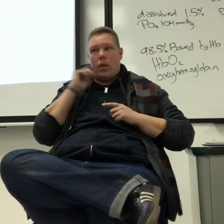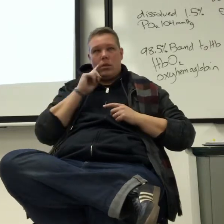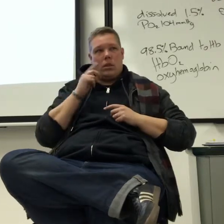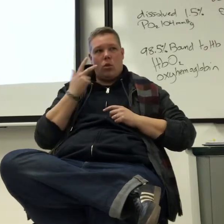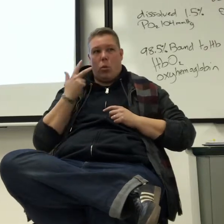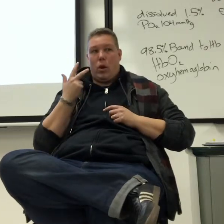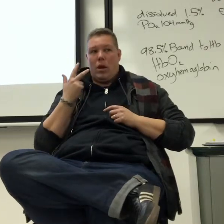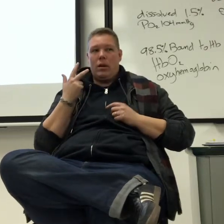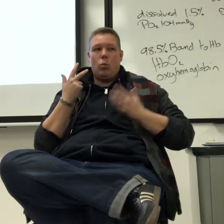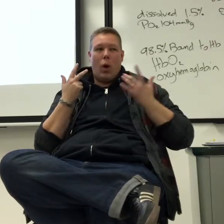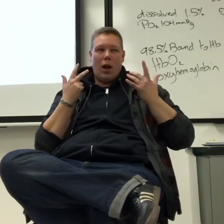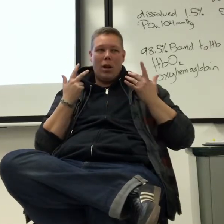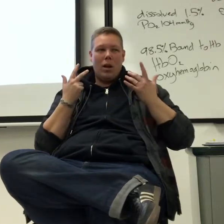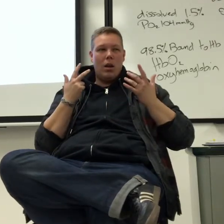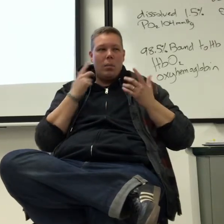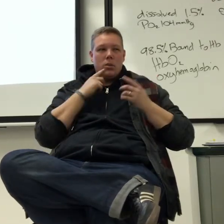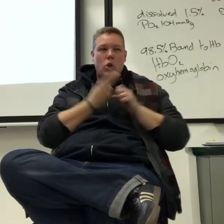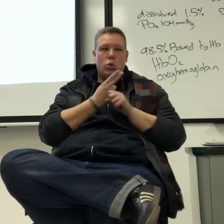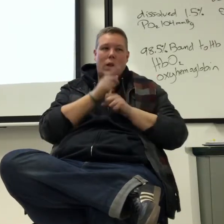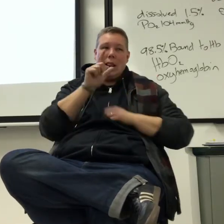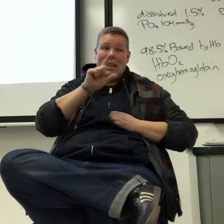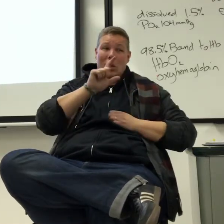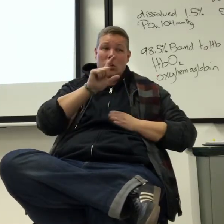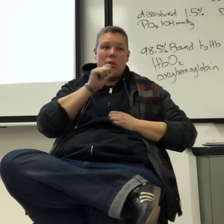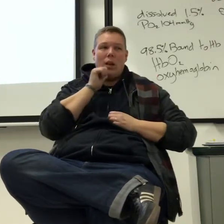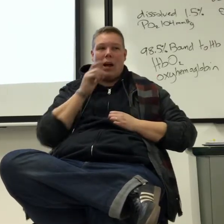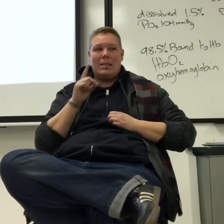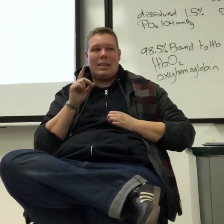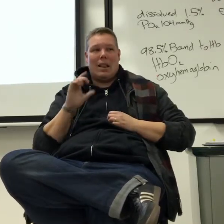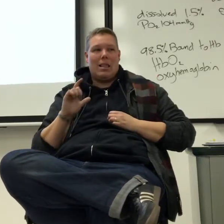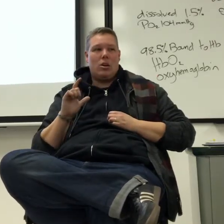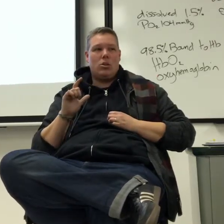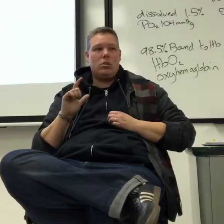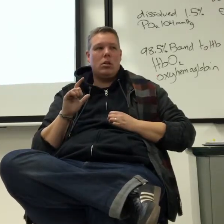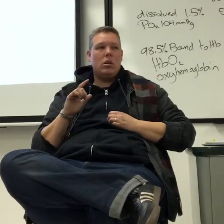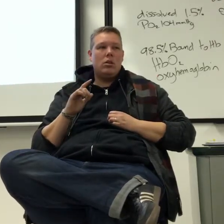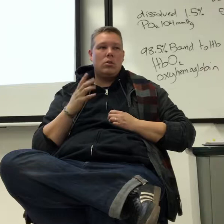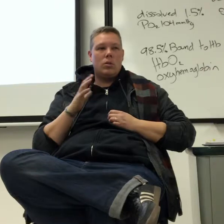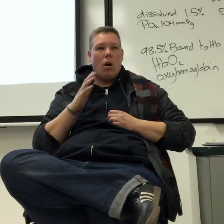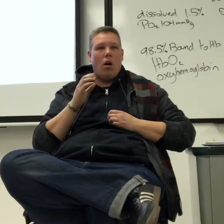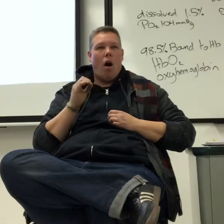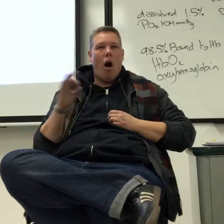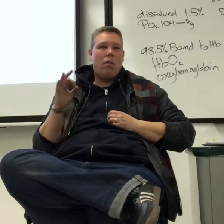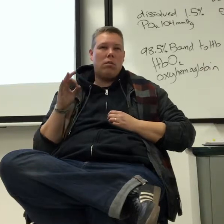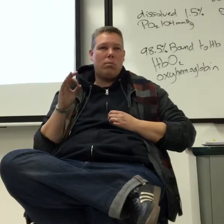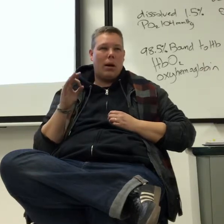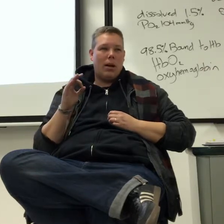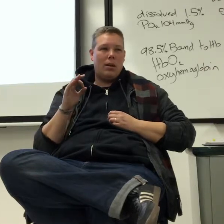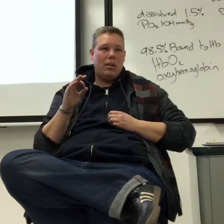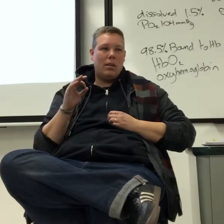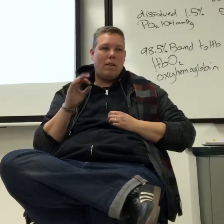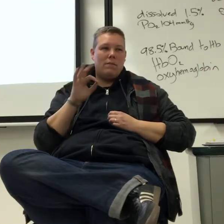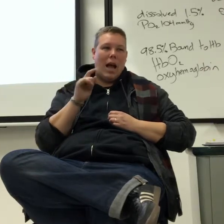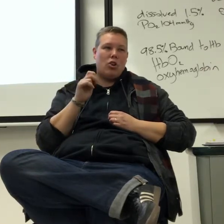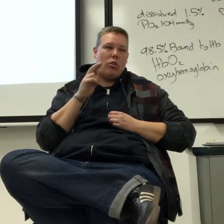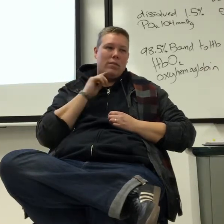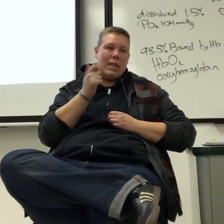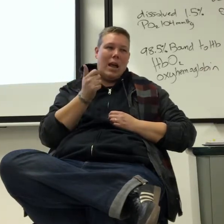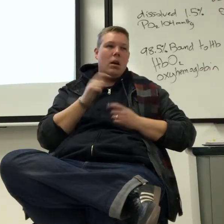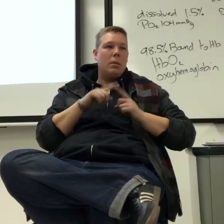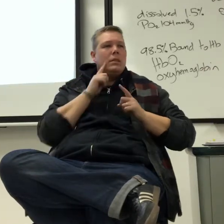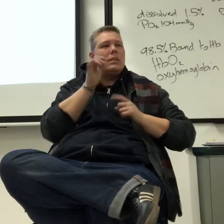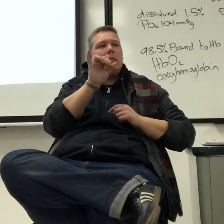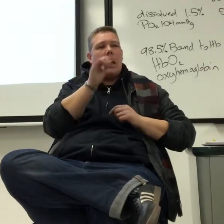they use liters instead of deciliters like I did, so it's off by a factor of 10, but it's the same thing.